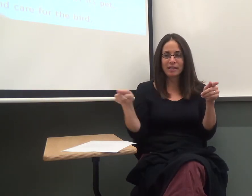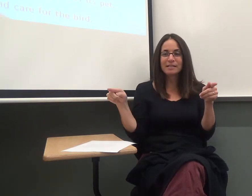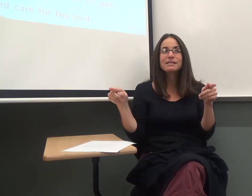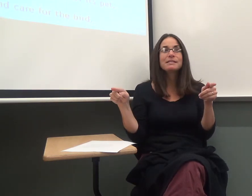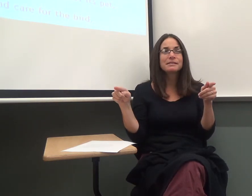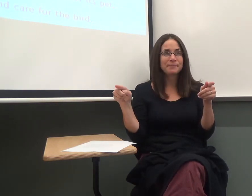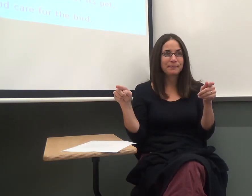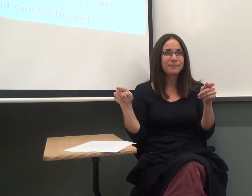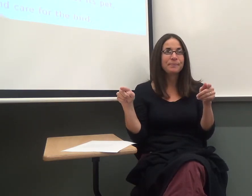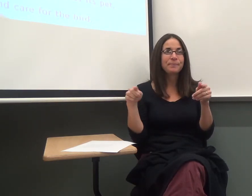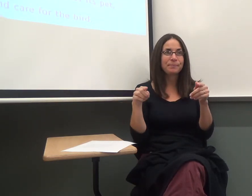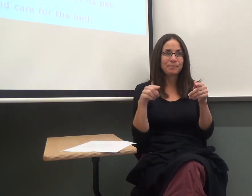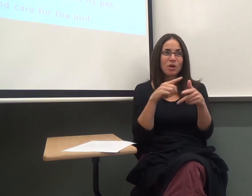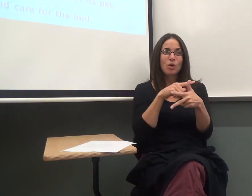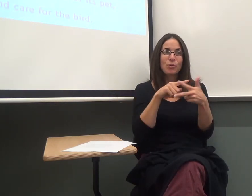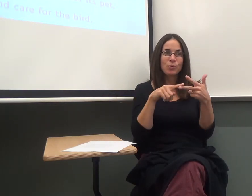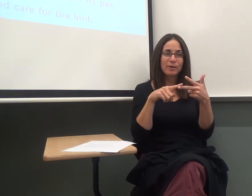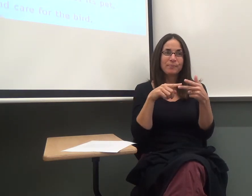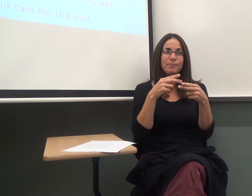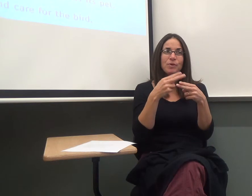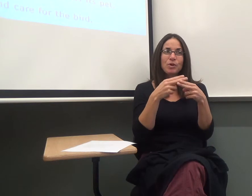right here is what's called an infinitive.